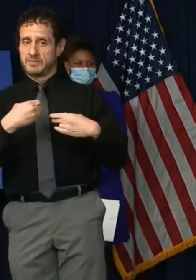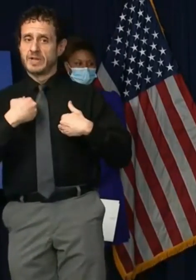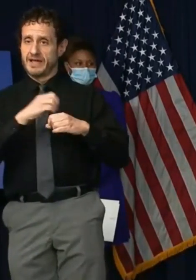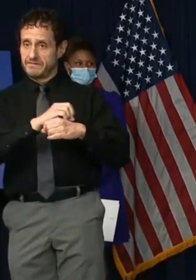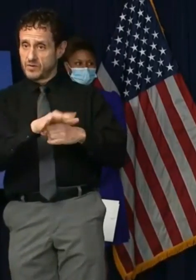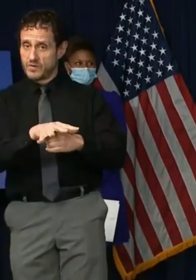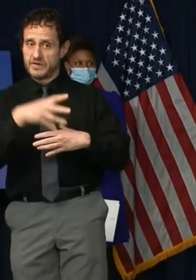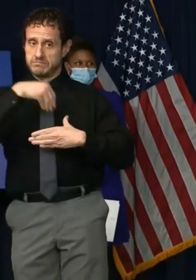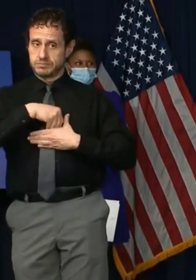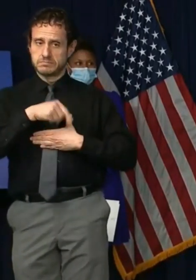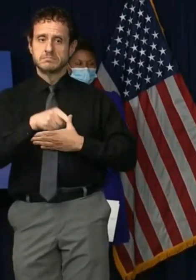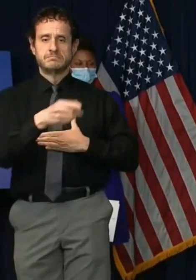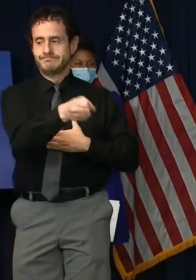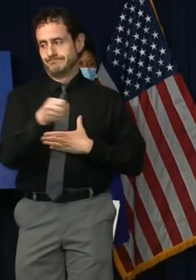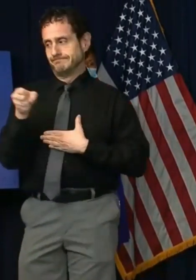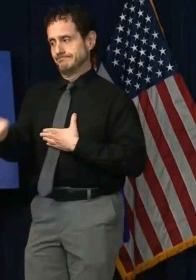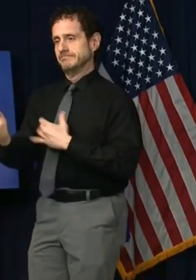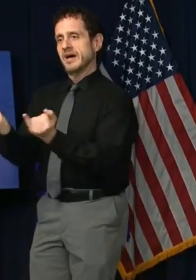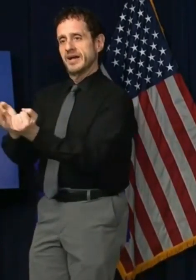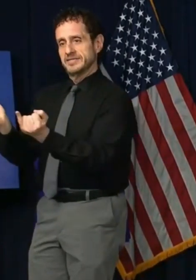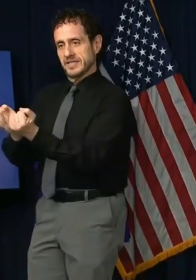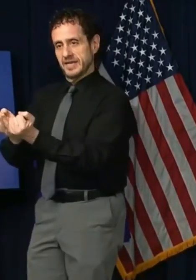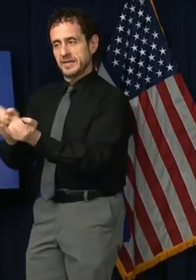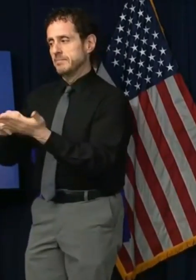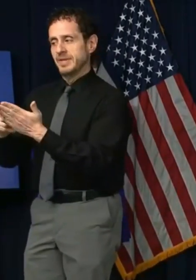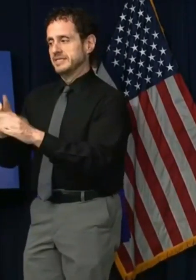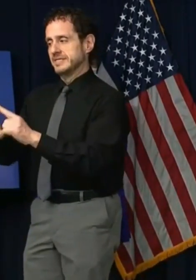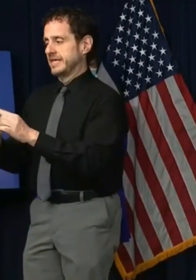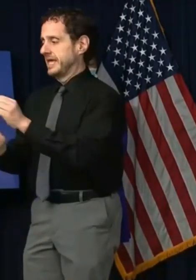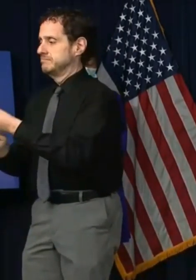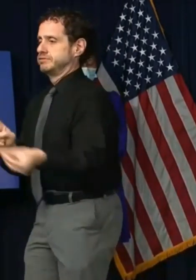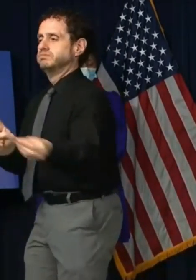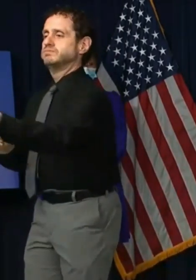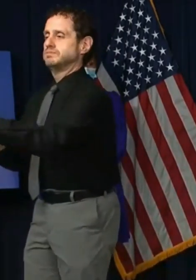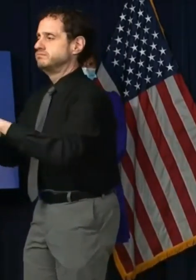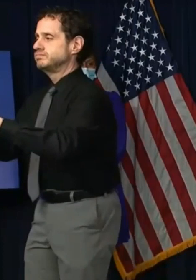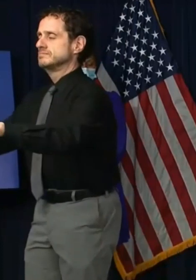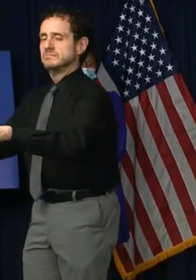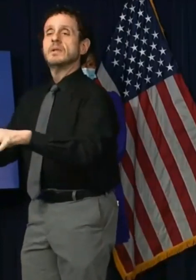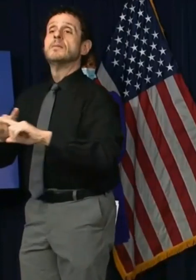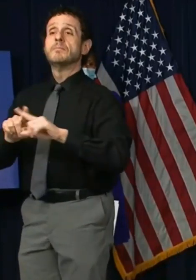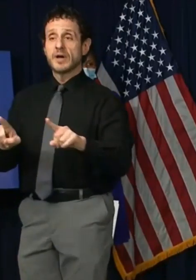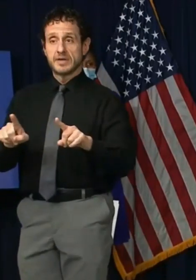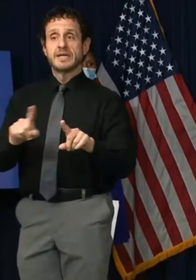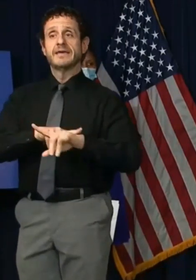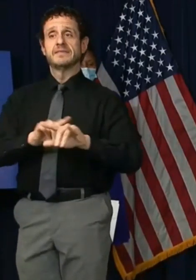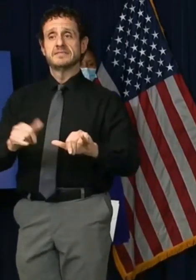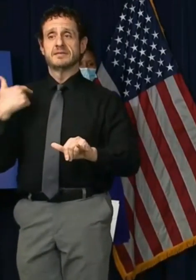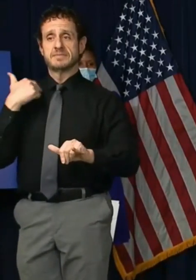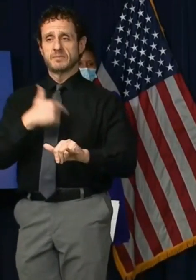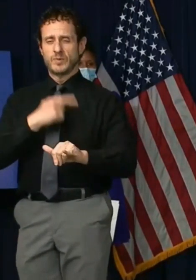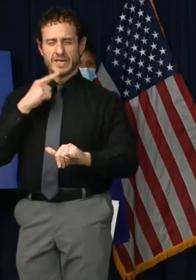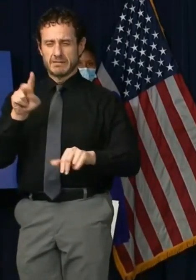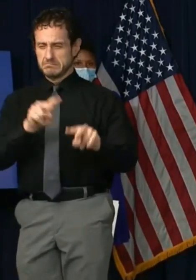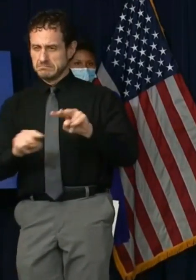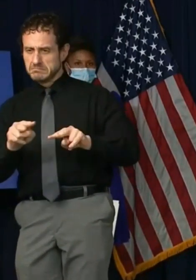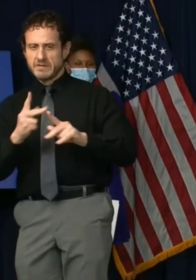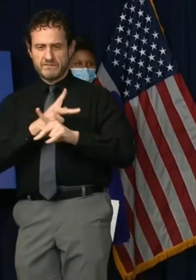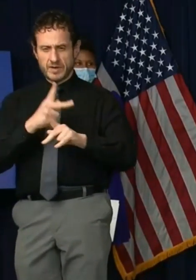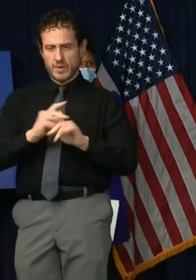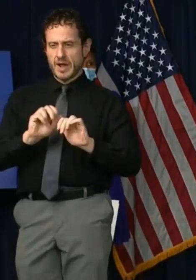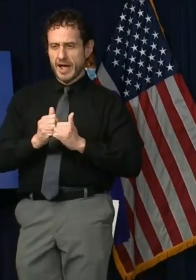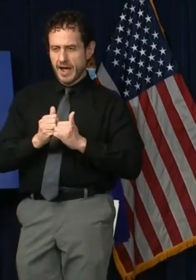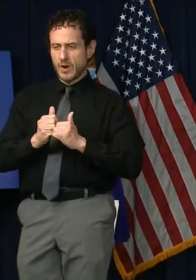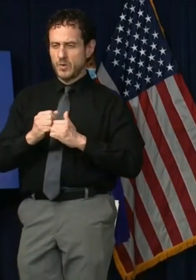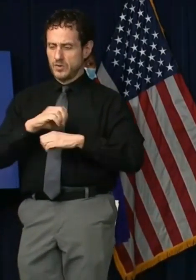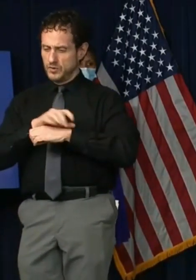so that they don't spread the infection, but also because it moves us in the direction of expanding our surveillance for